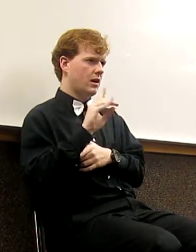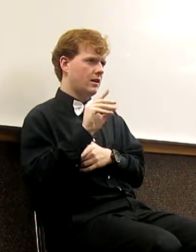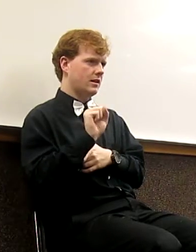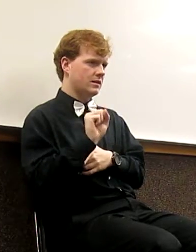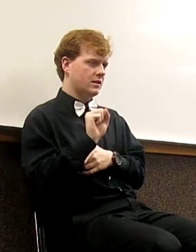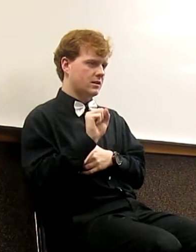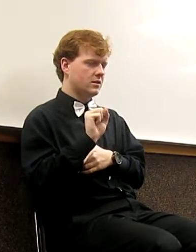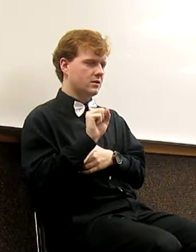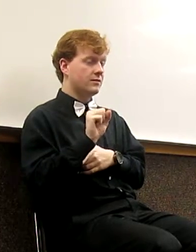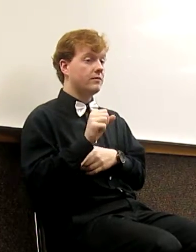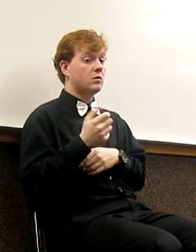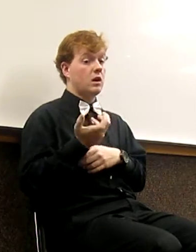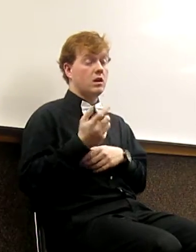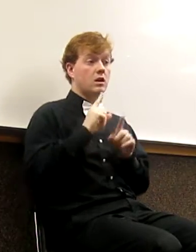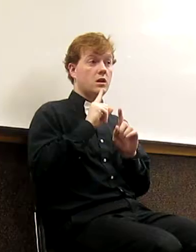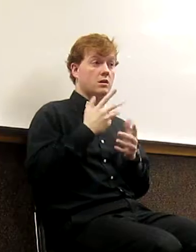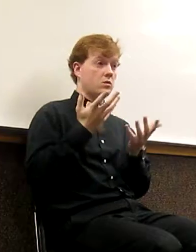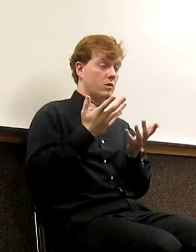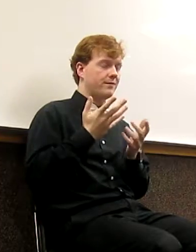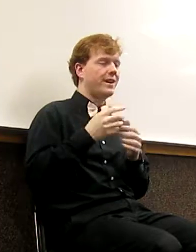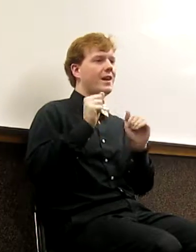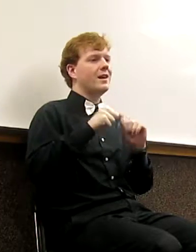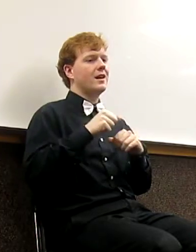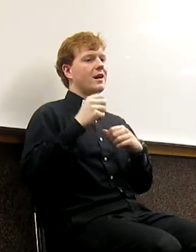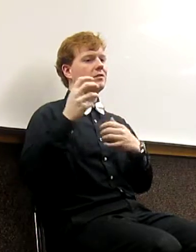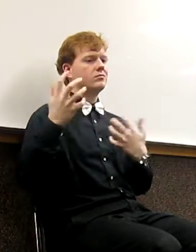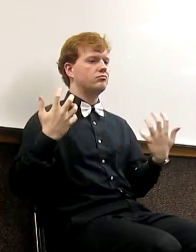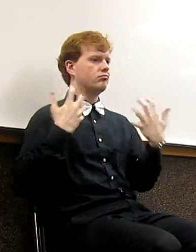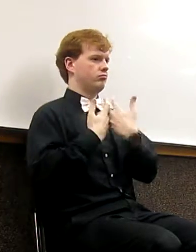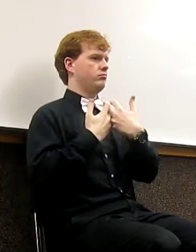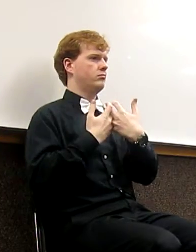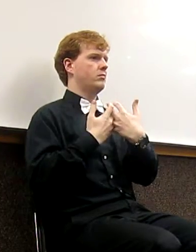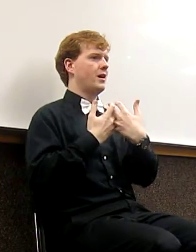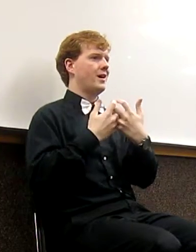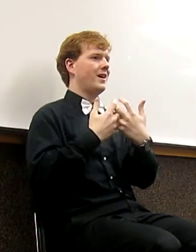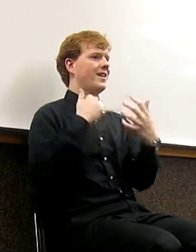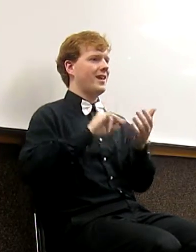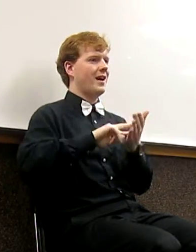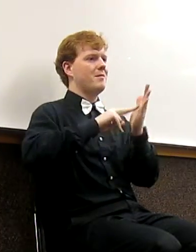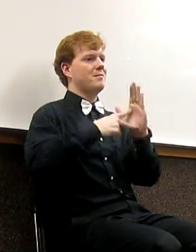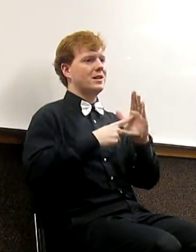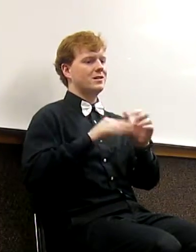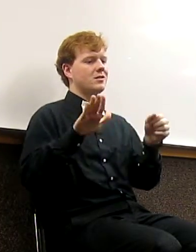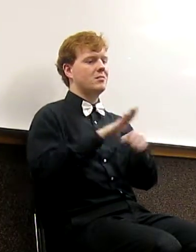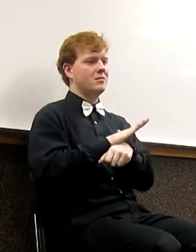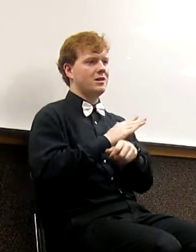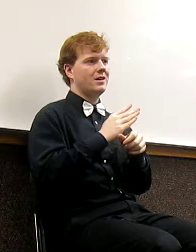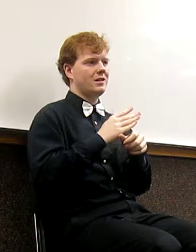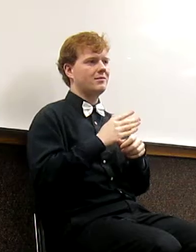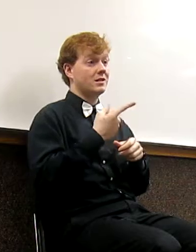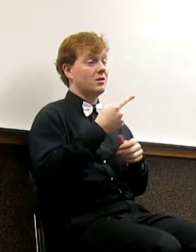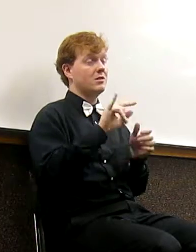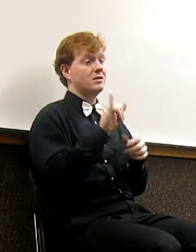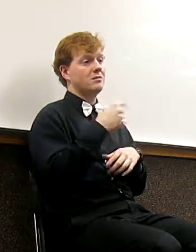And that's really the answer. You can combine incompletes to make a complete protein. One example that's been around for centuries is rice and